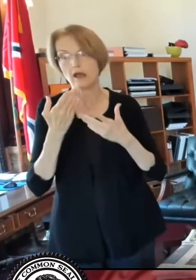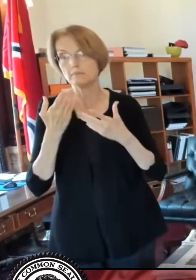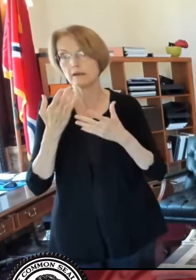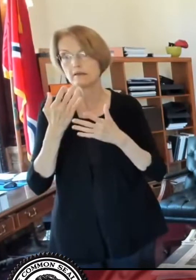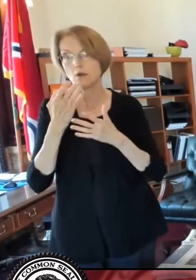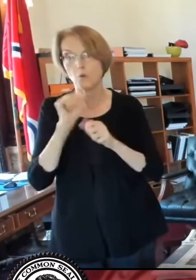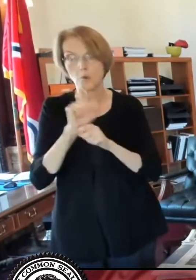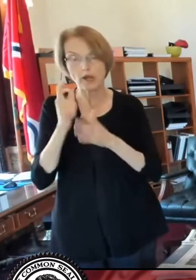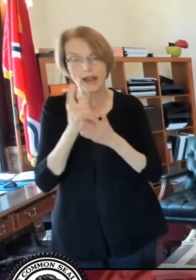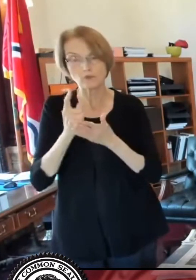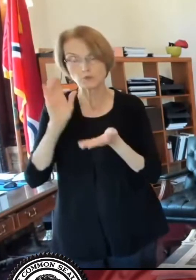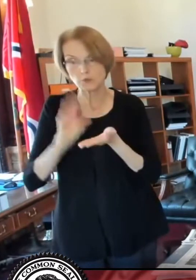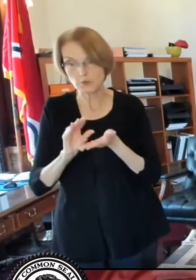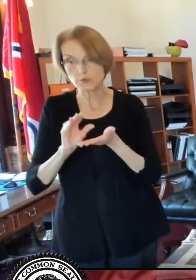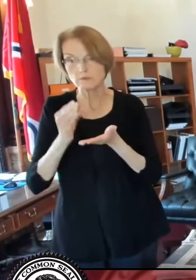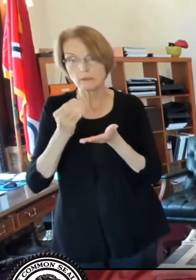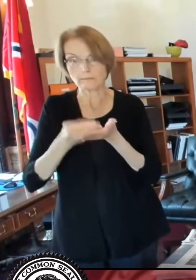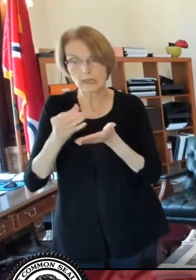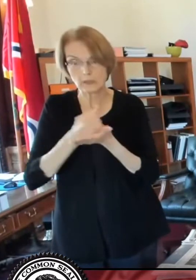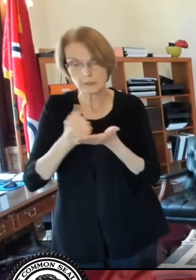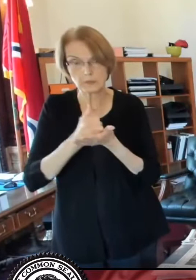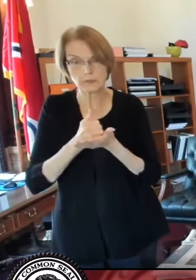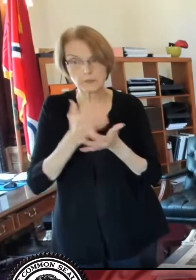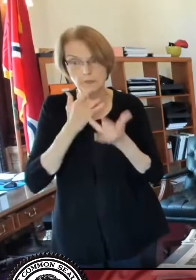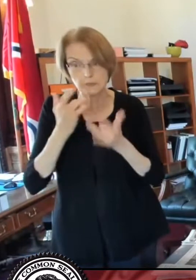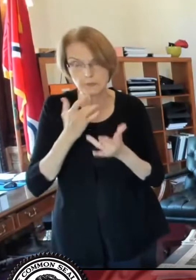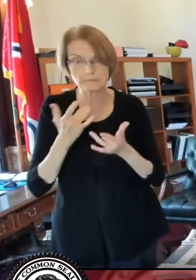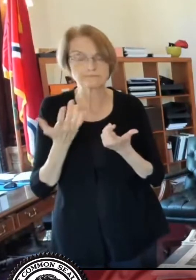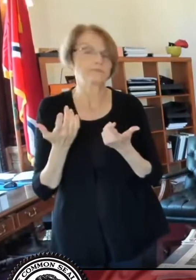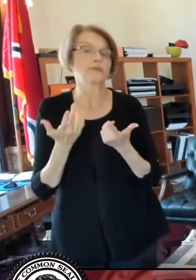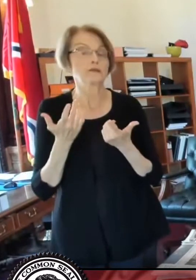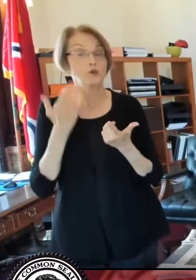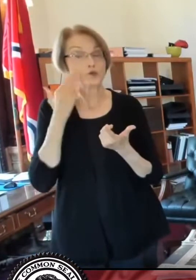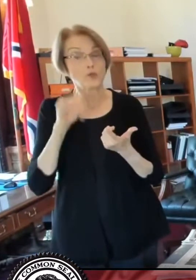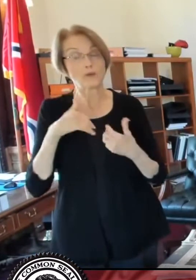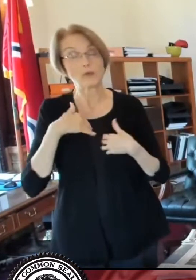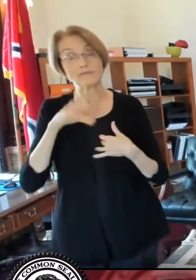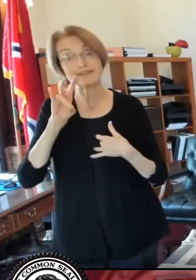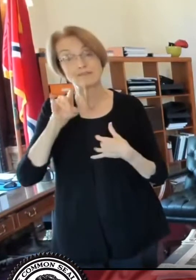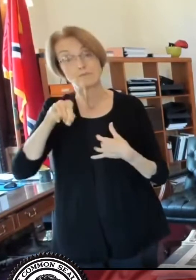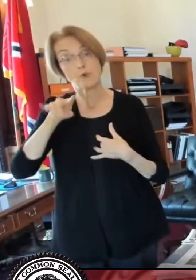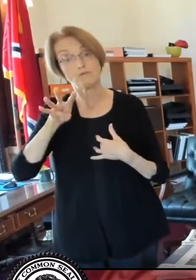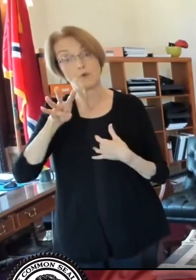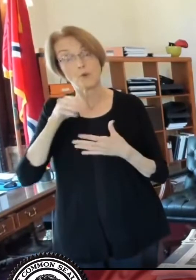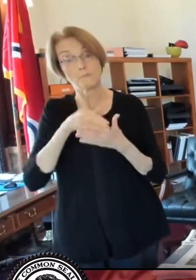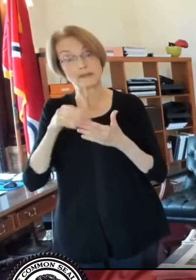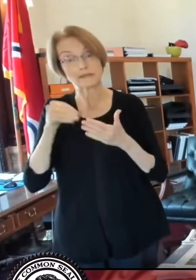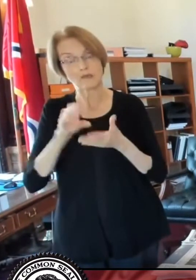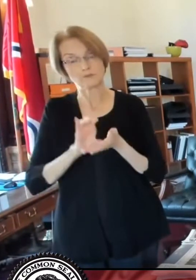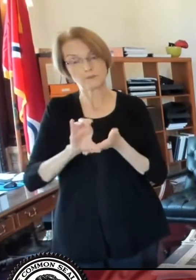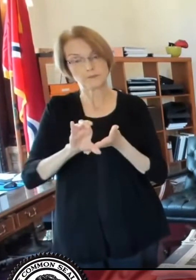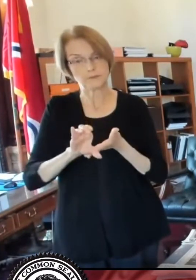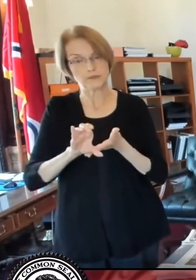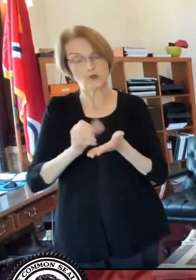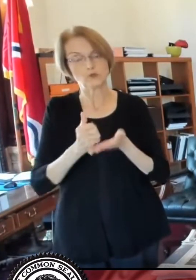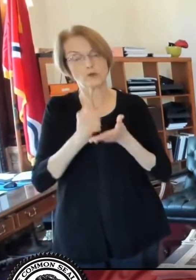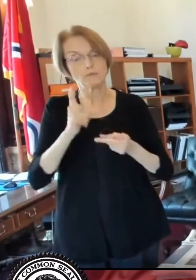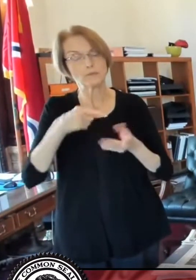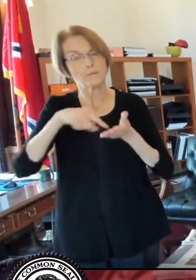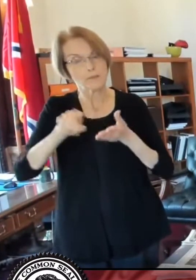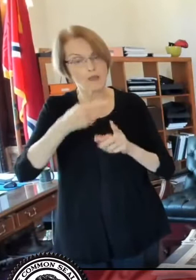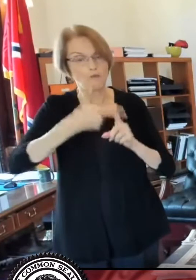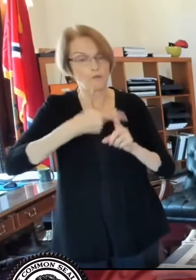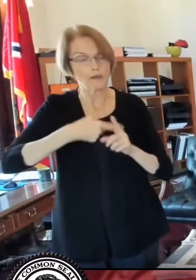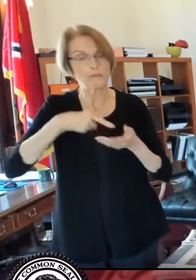COVID, you know we have $7.4 million that we've allocated towards rental and mortgage